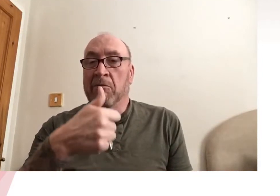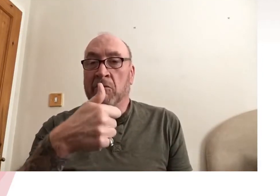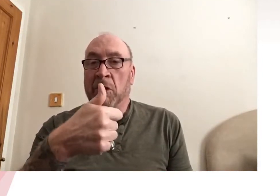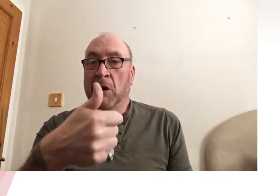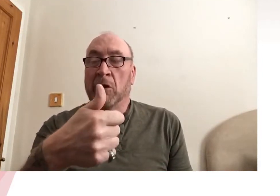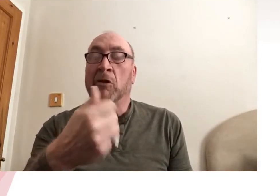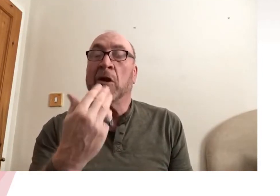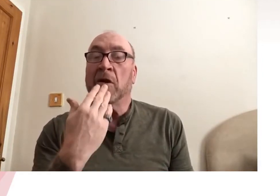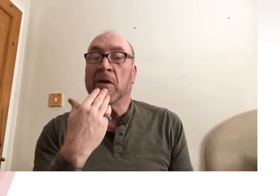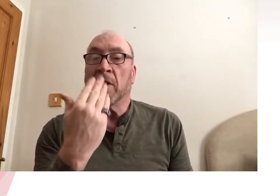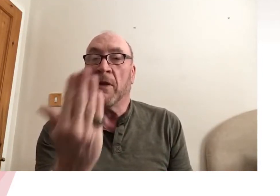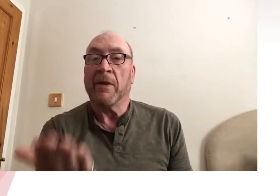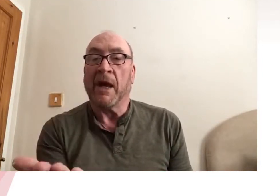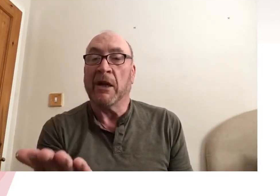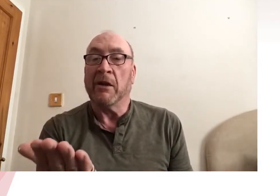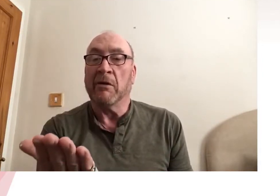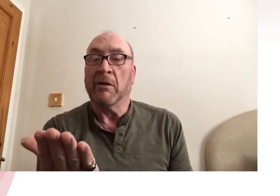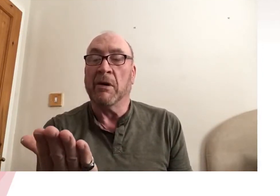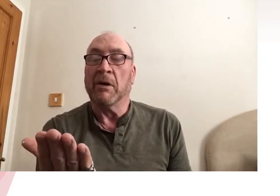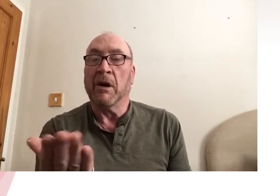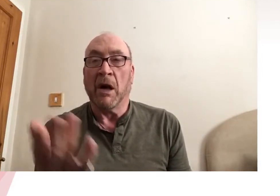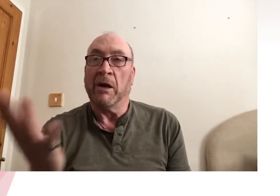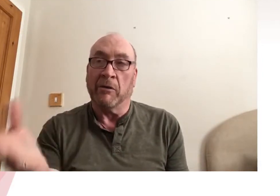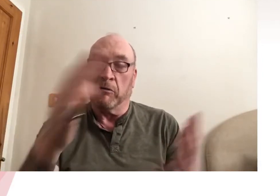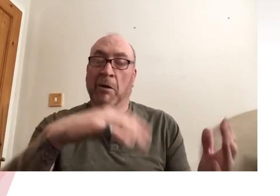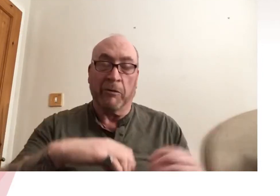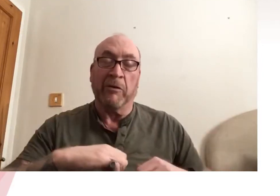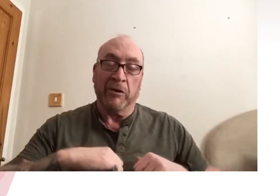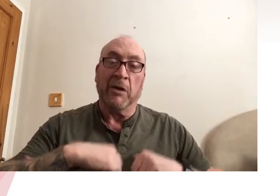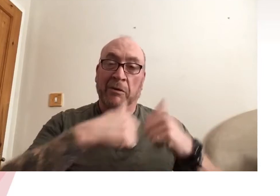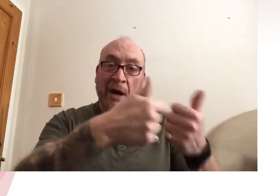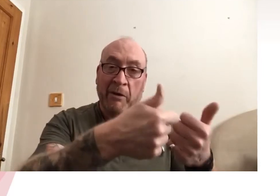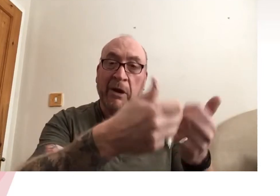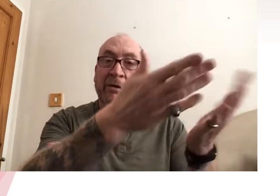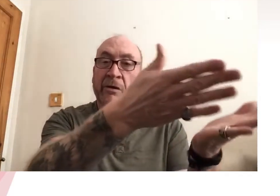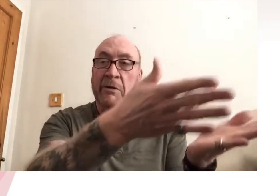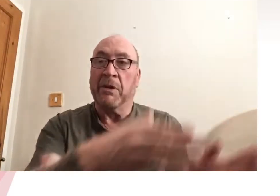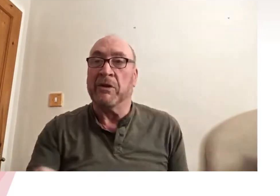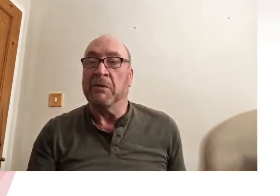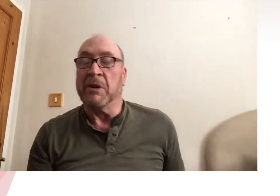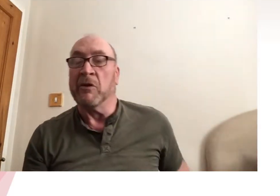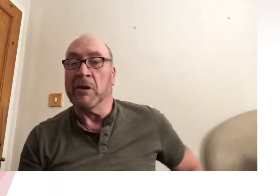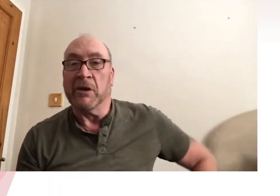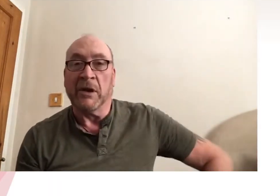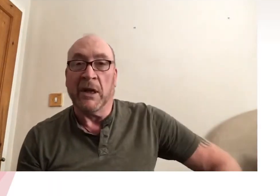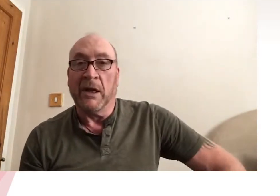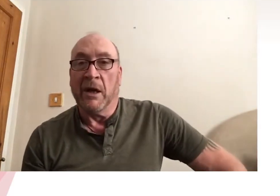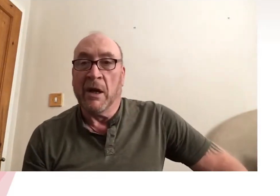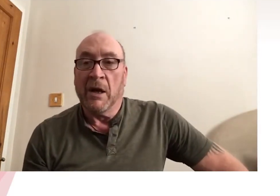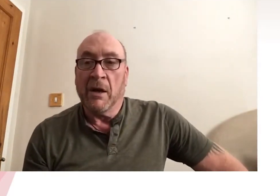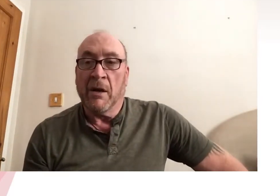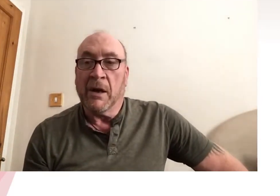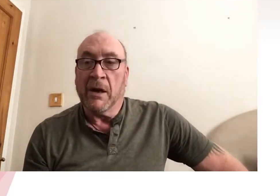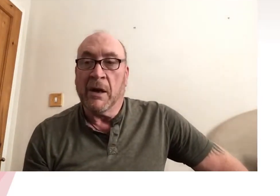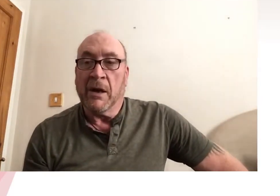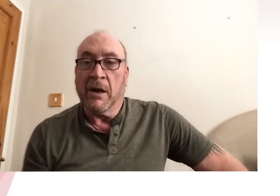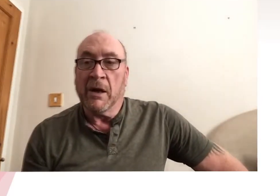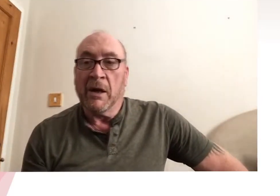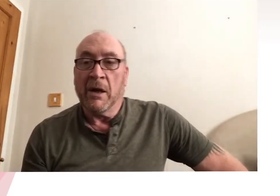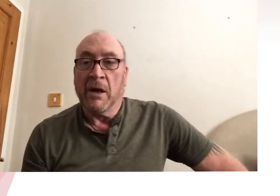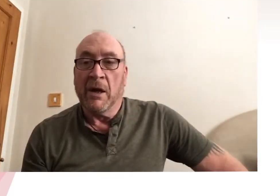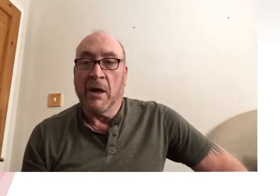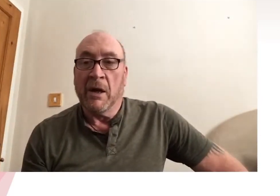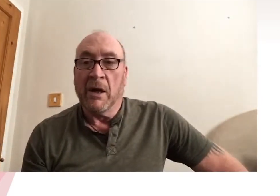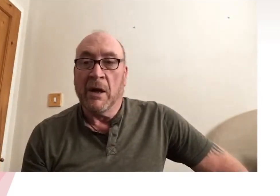be, "Good, thank you." And you could obviously return with "how are you" to the person you've been talking to there.